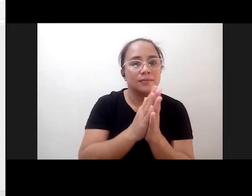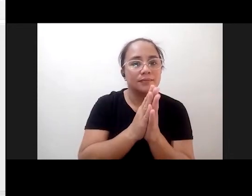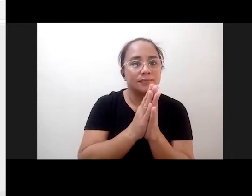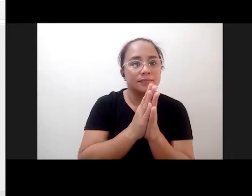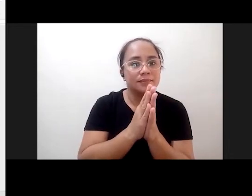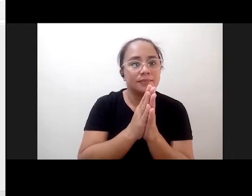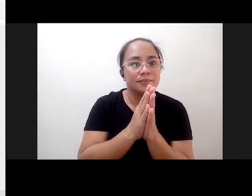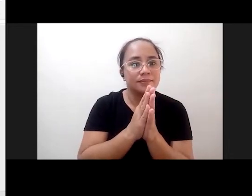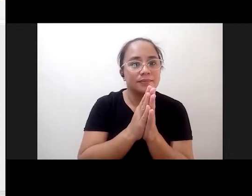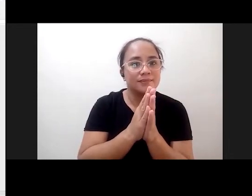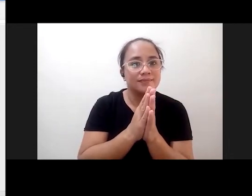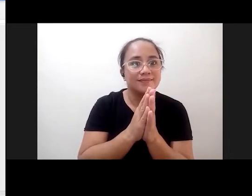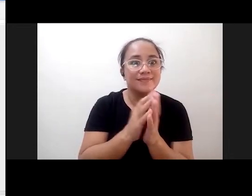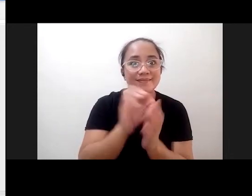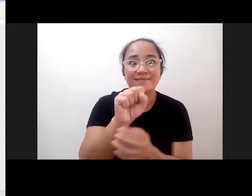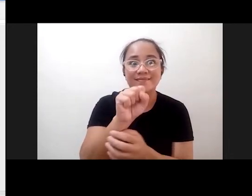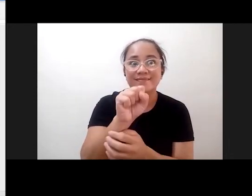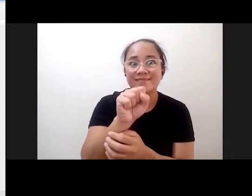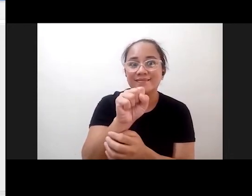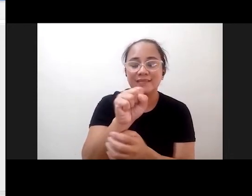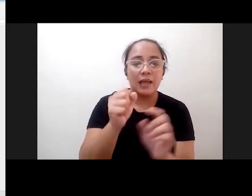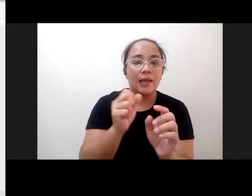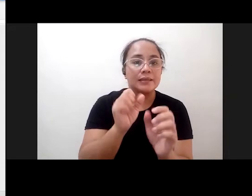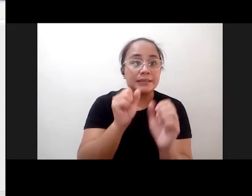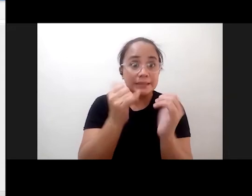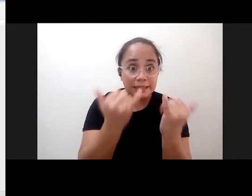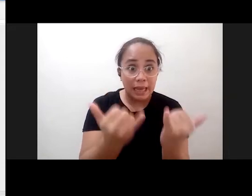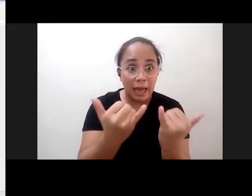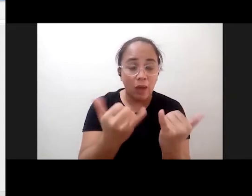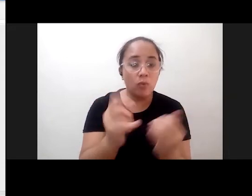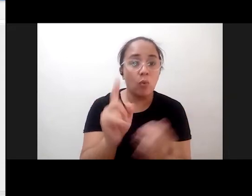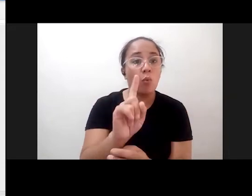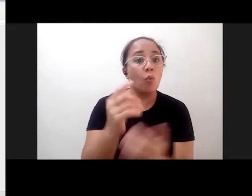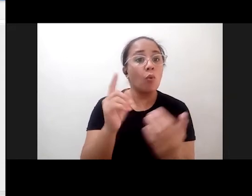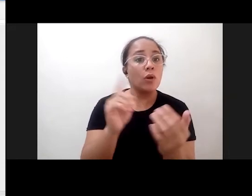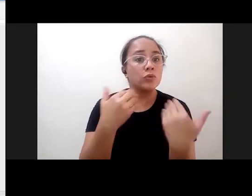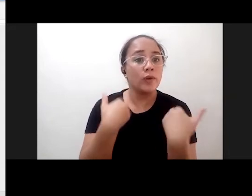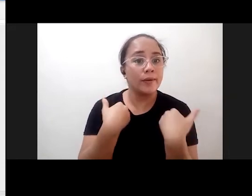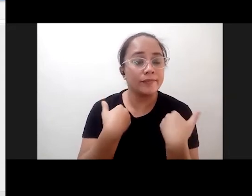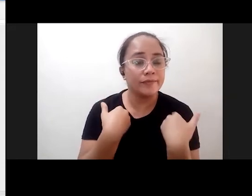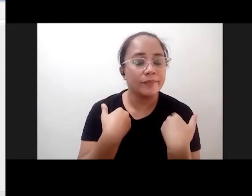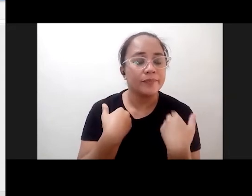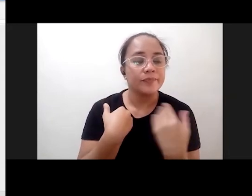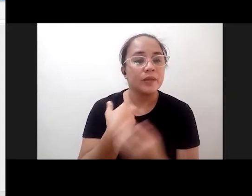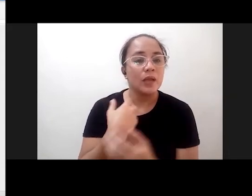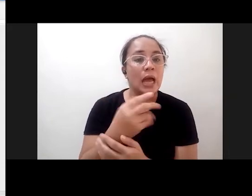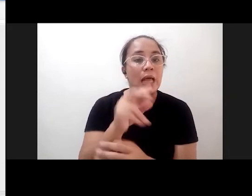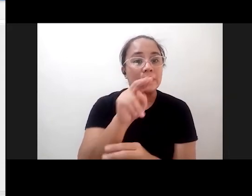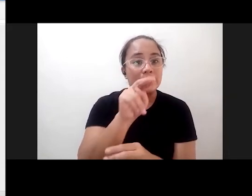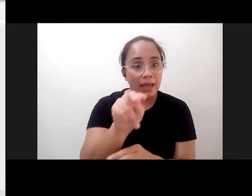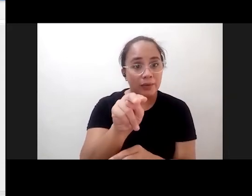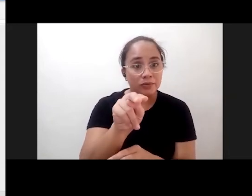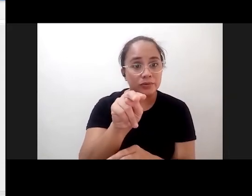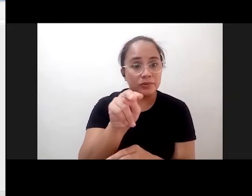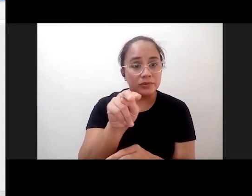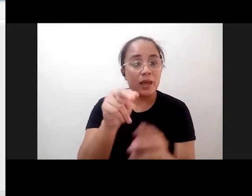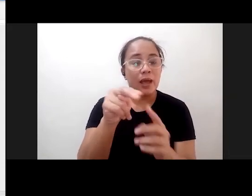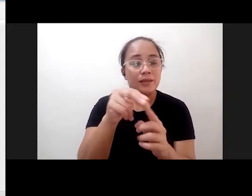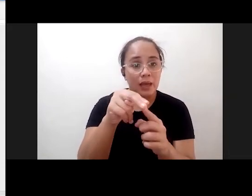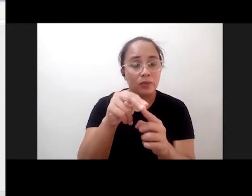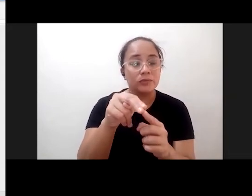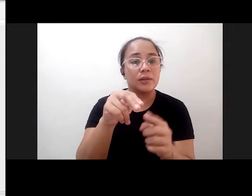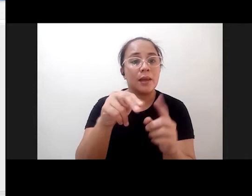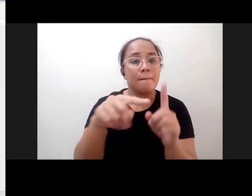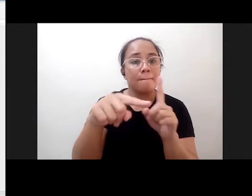Yes. Now, what you have is noun plus